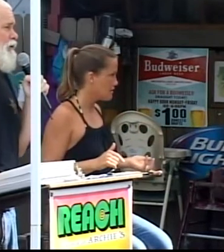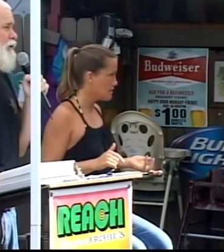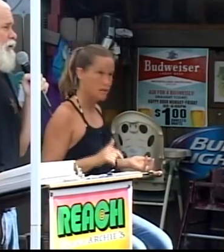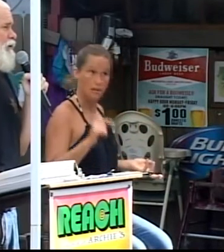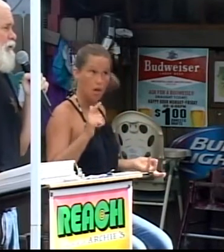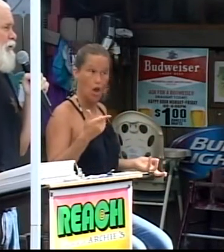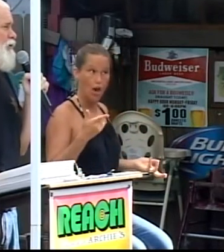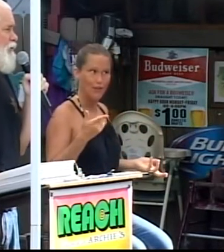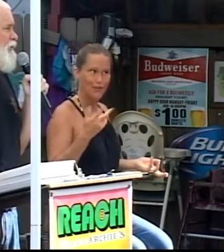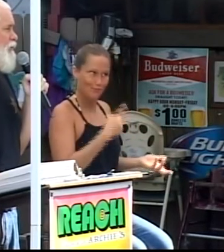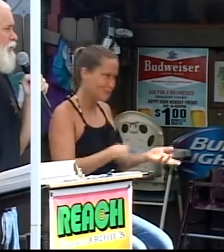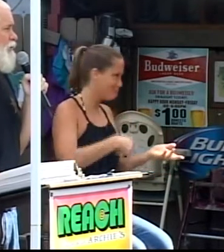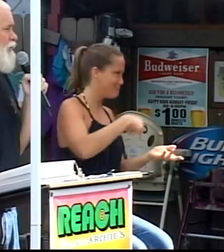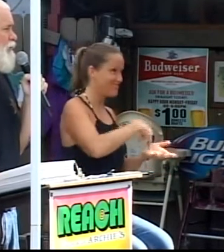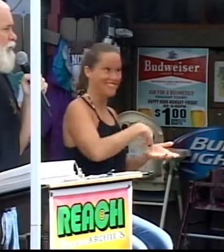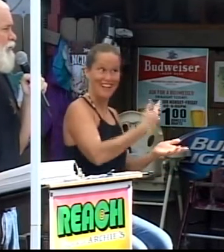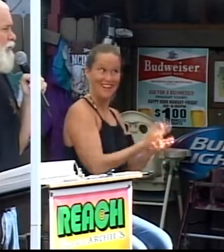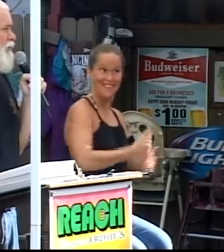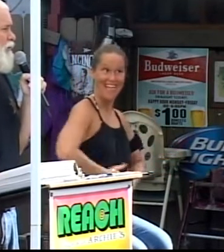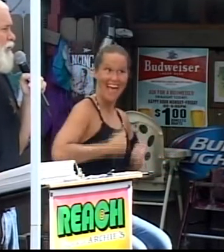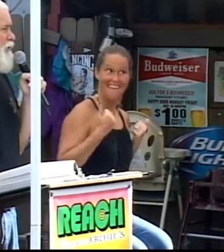was 22 years ago.